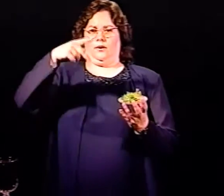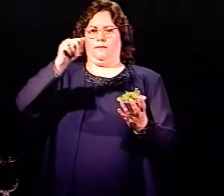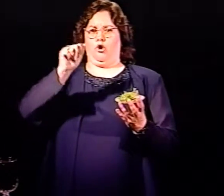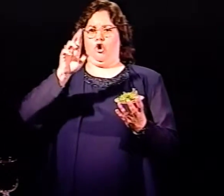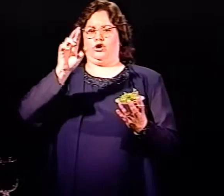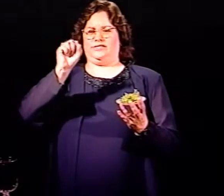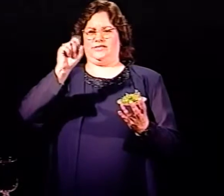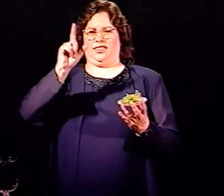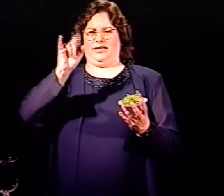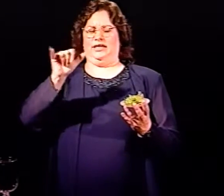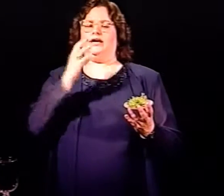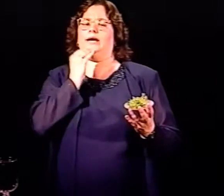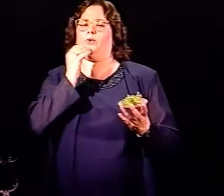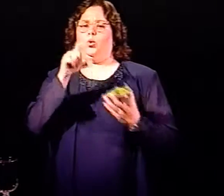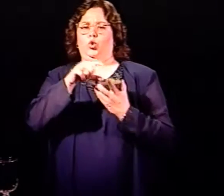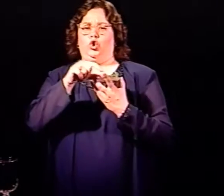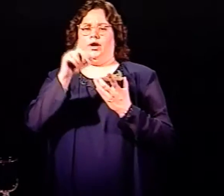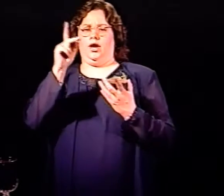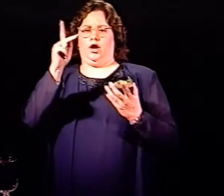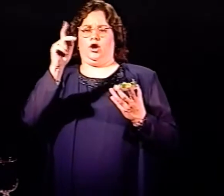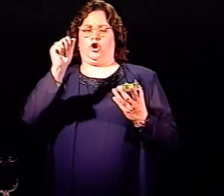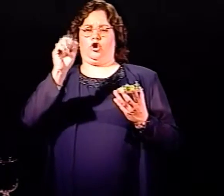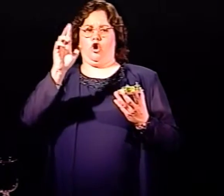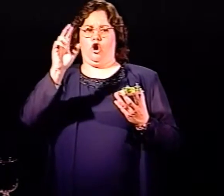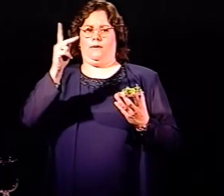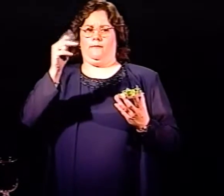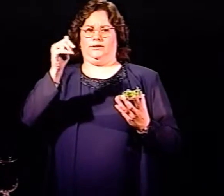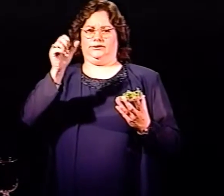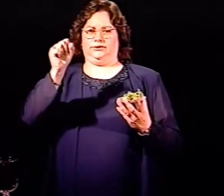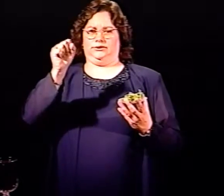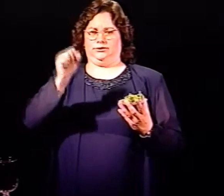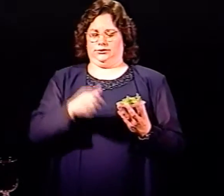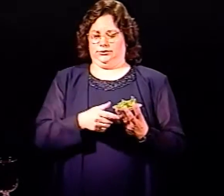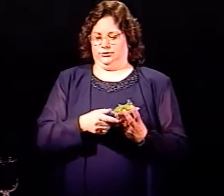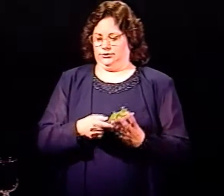Parsley. The Hebrew word is karpas.